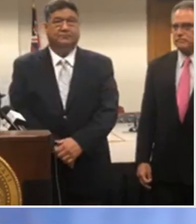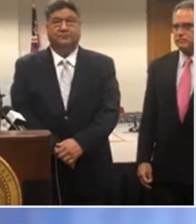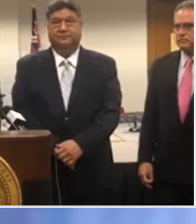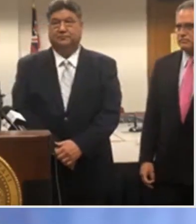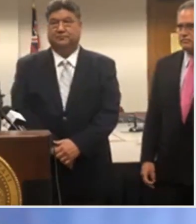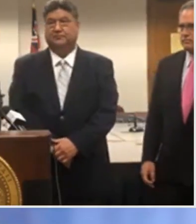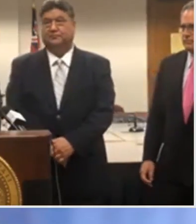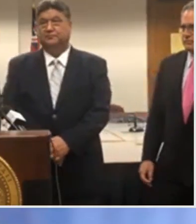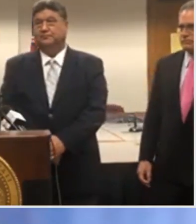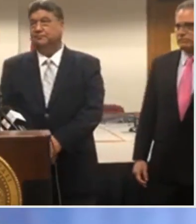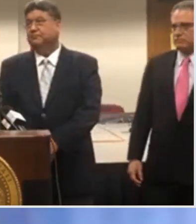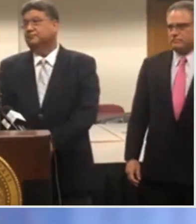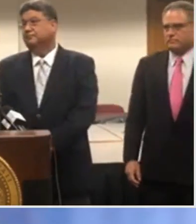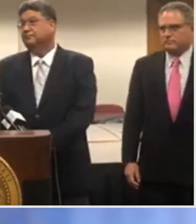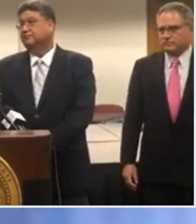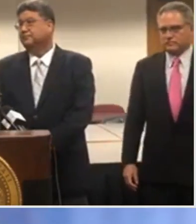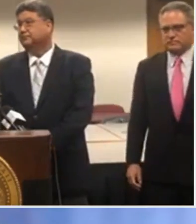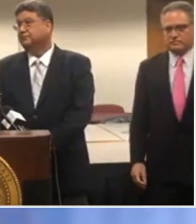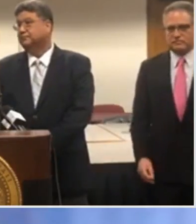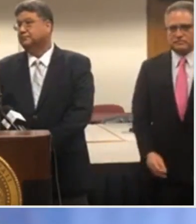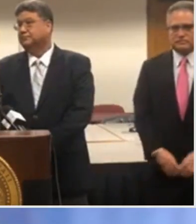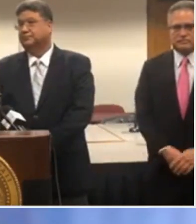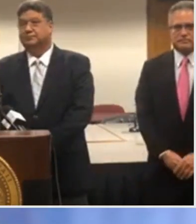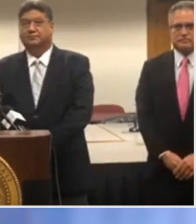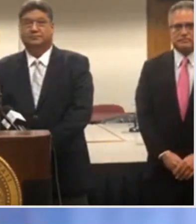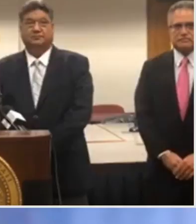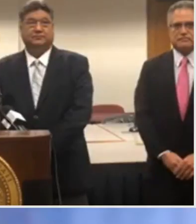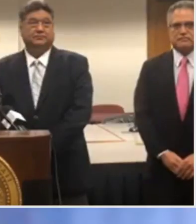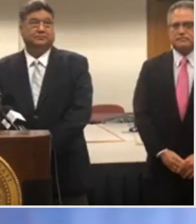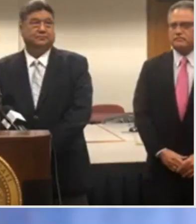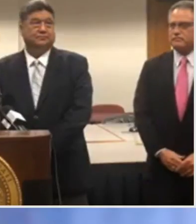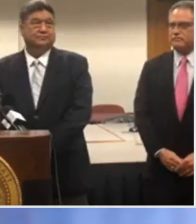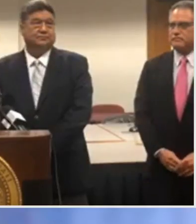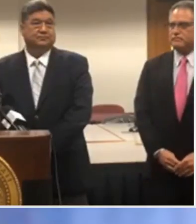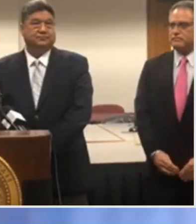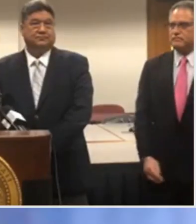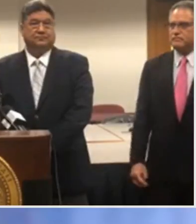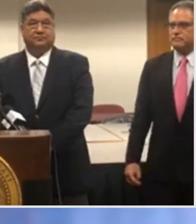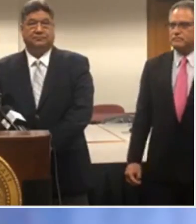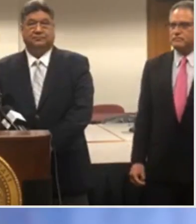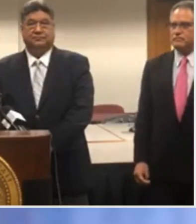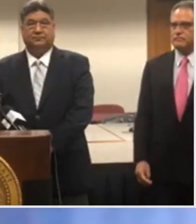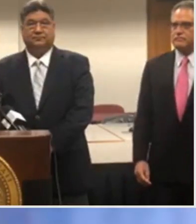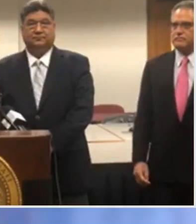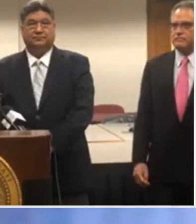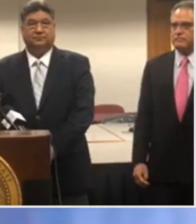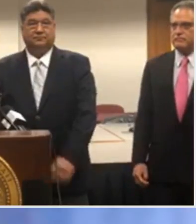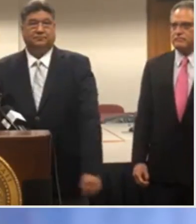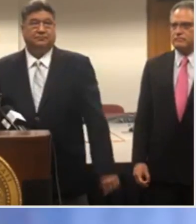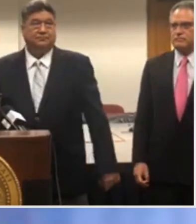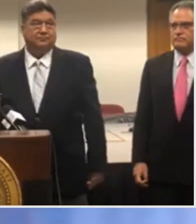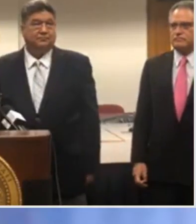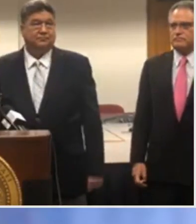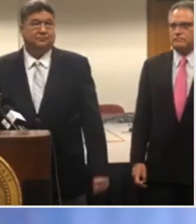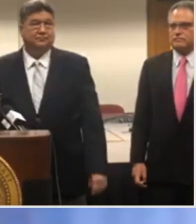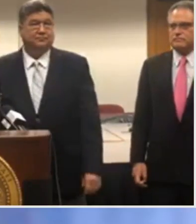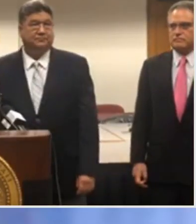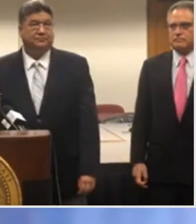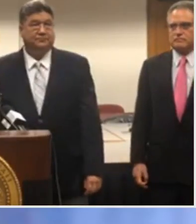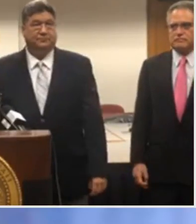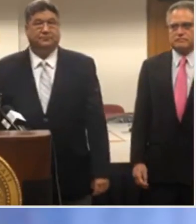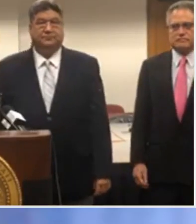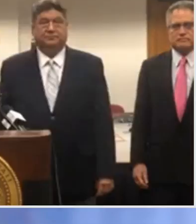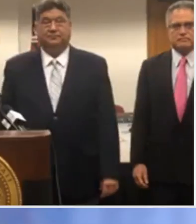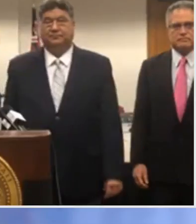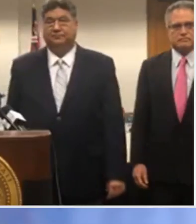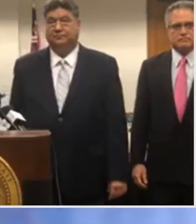not specify the date that we will be returning, but what it does state is that the Senate President and I will